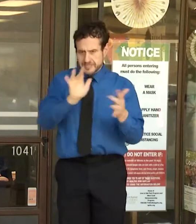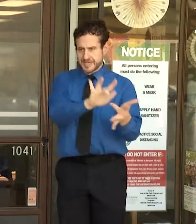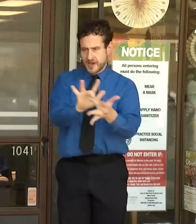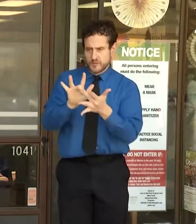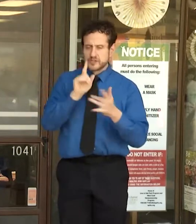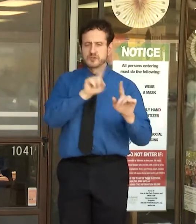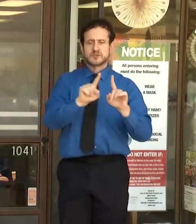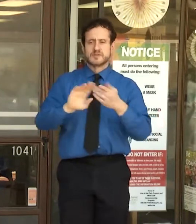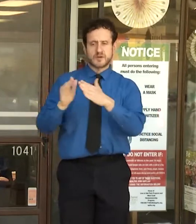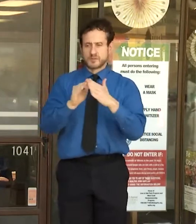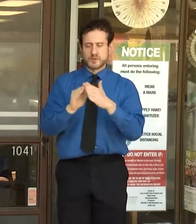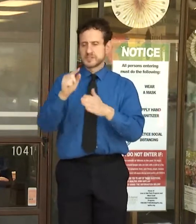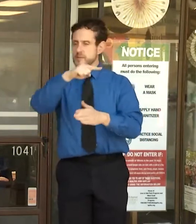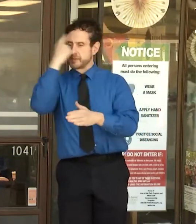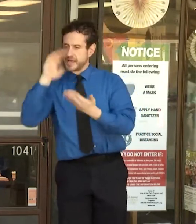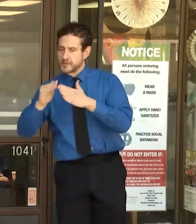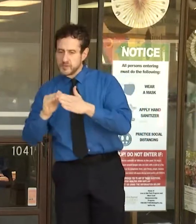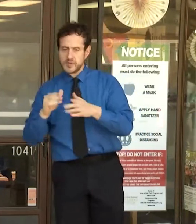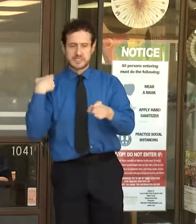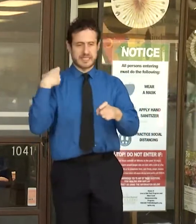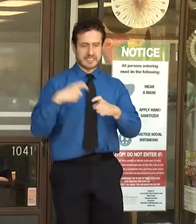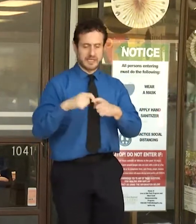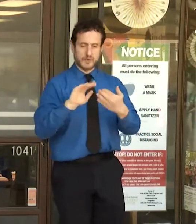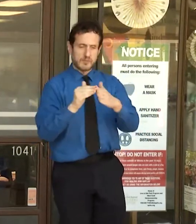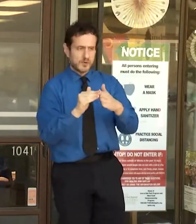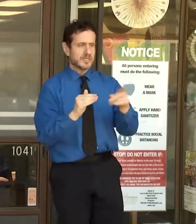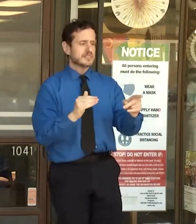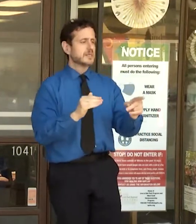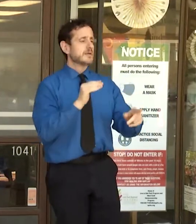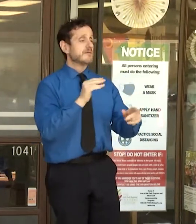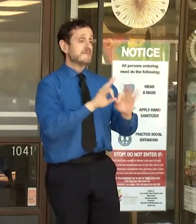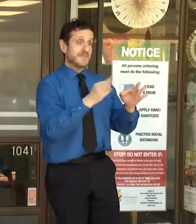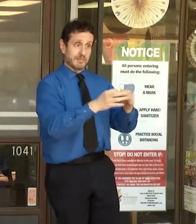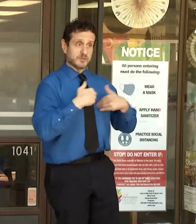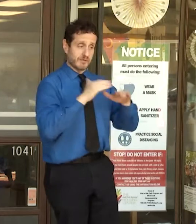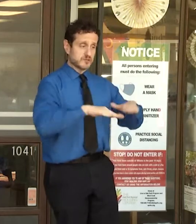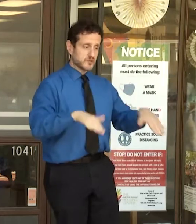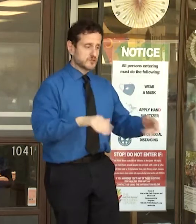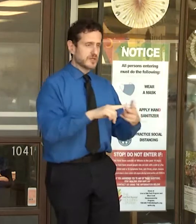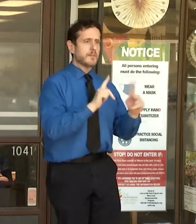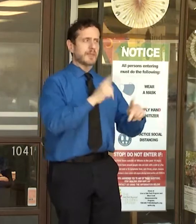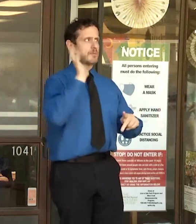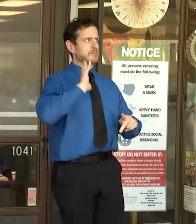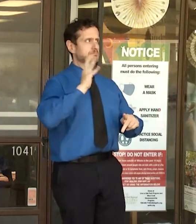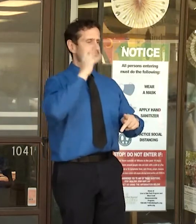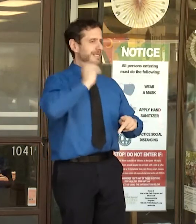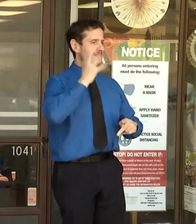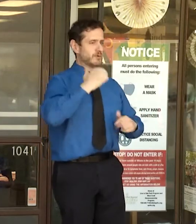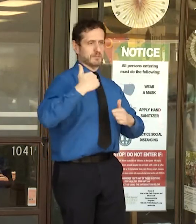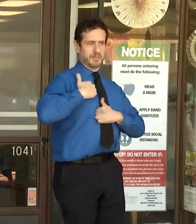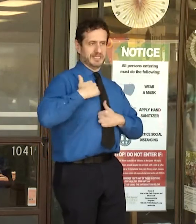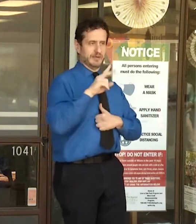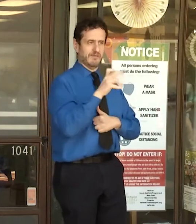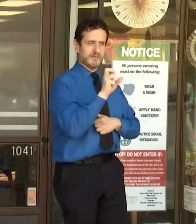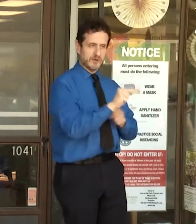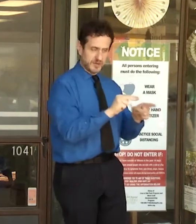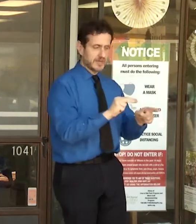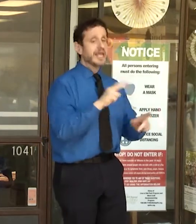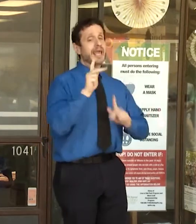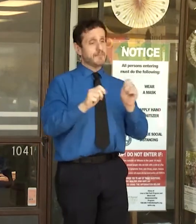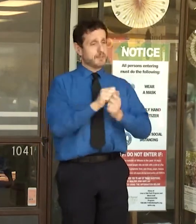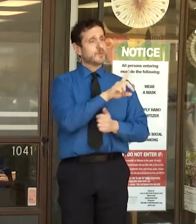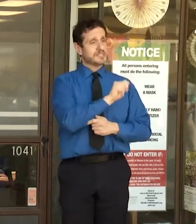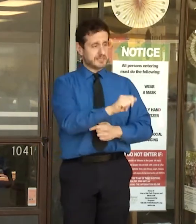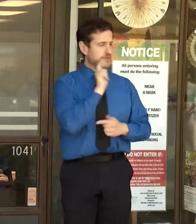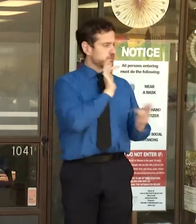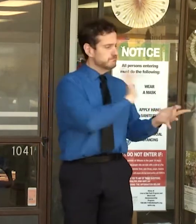color, residents, families with children, veterans, and persons with disabilities. We encourage